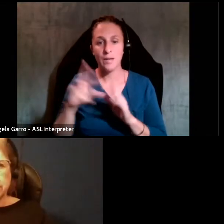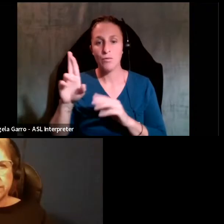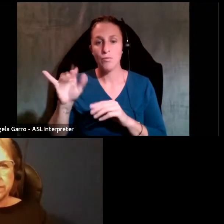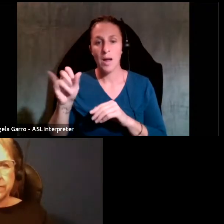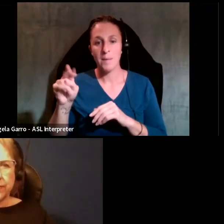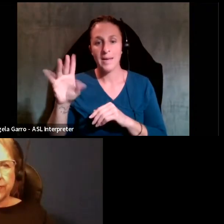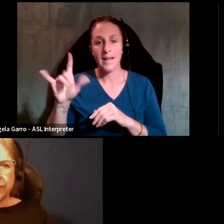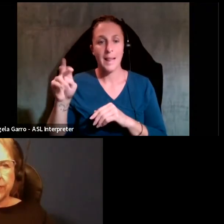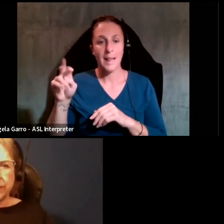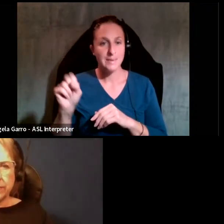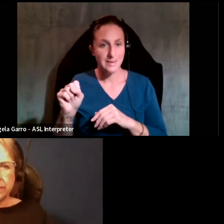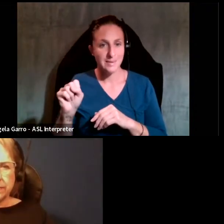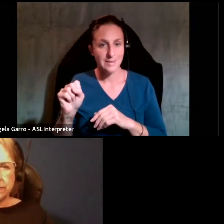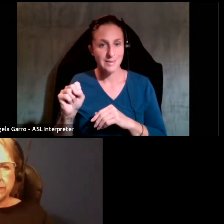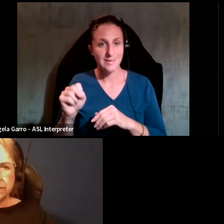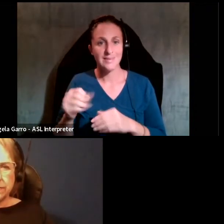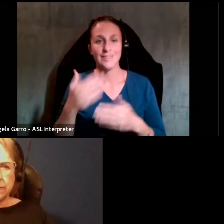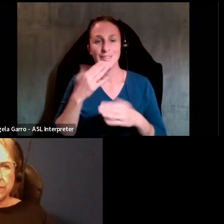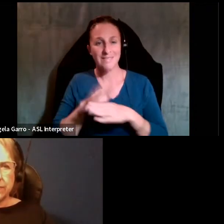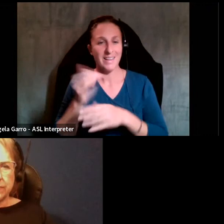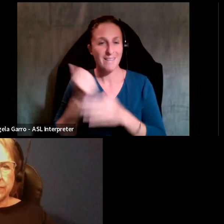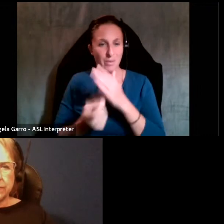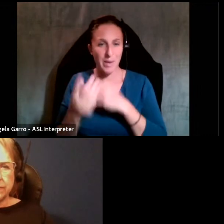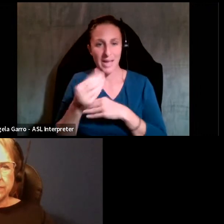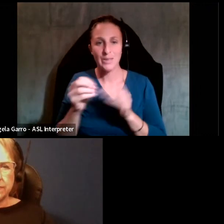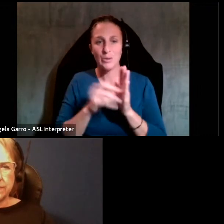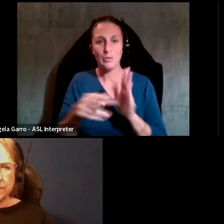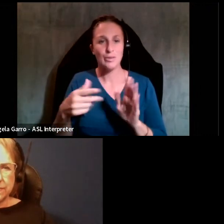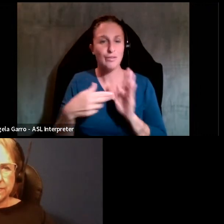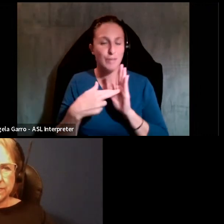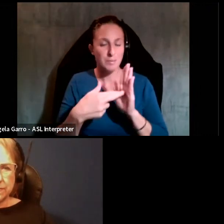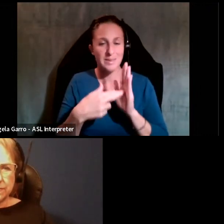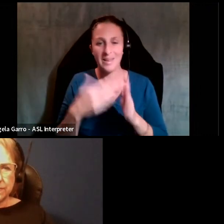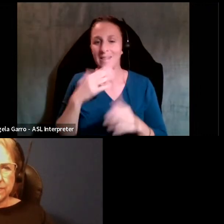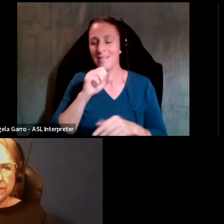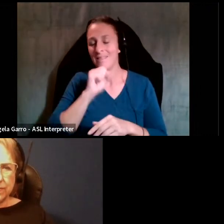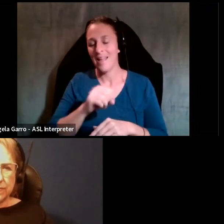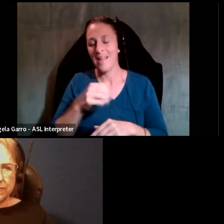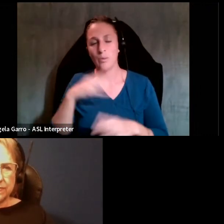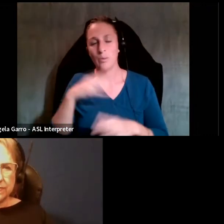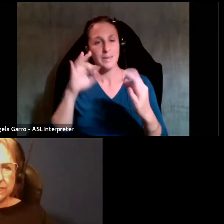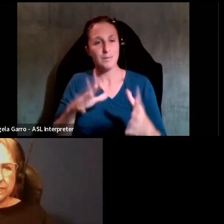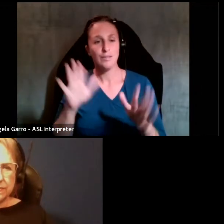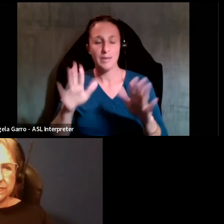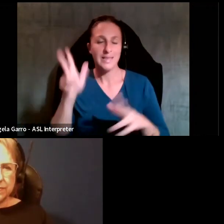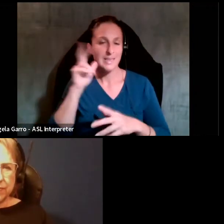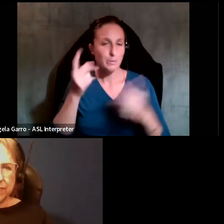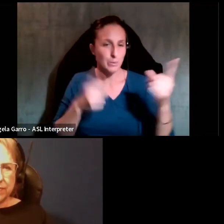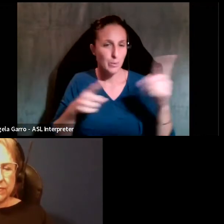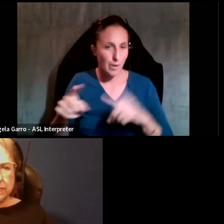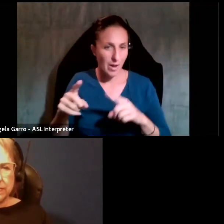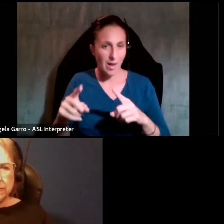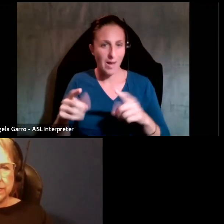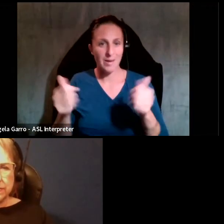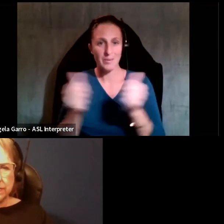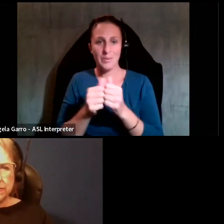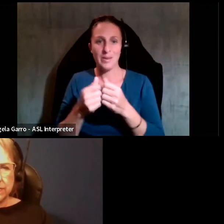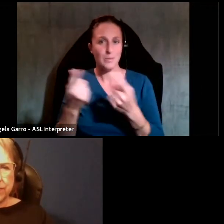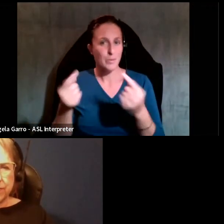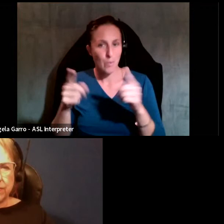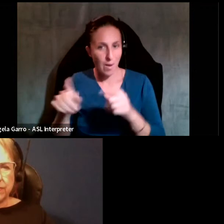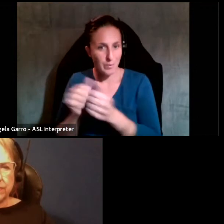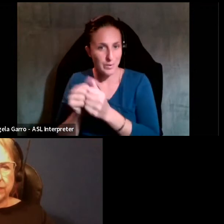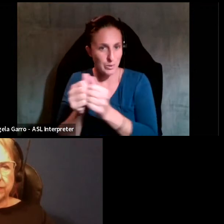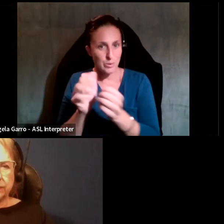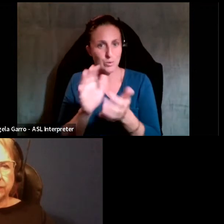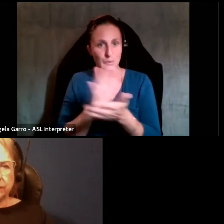Good evening, everyone, and student representatives. Loved having your input. It's great to hear what's going on with the schools